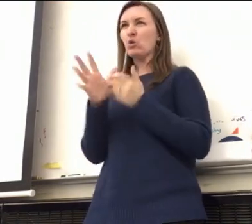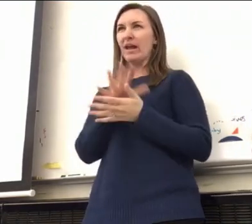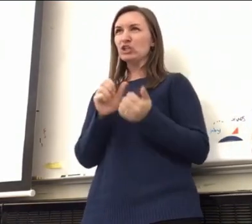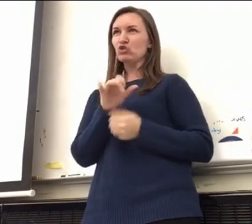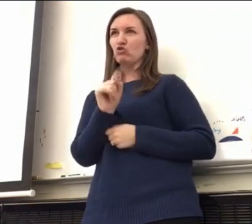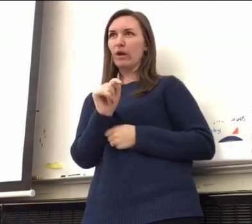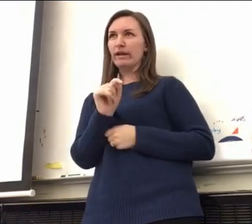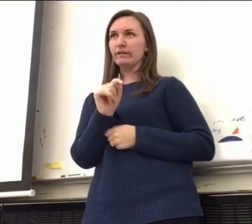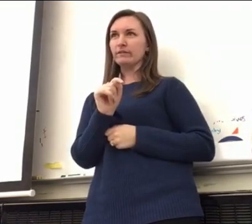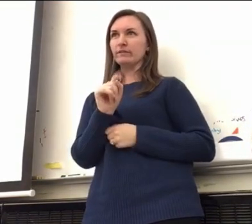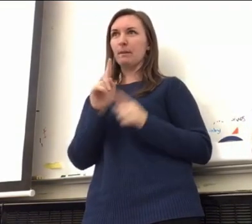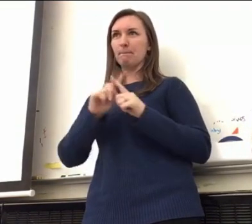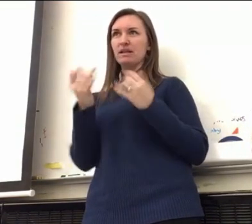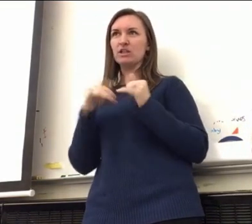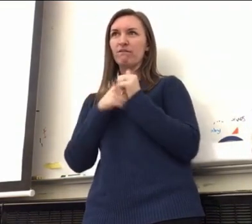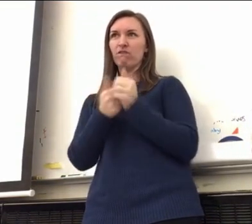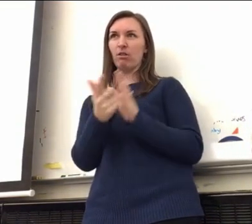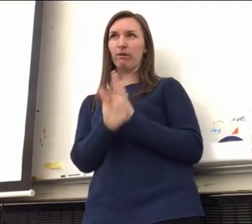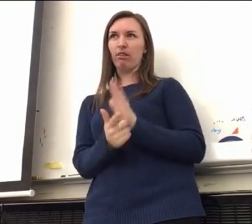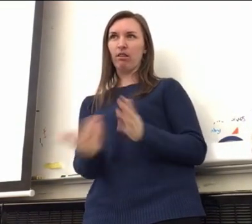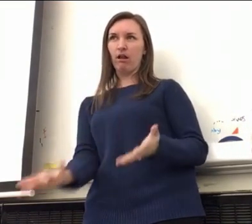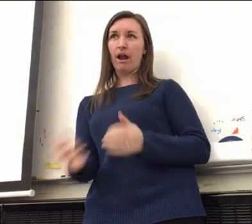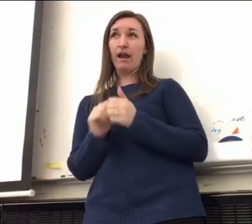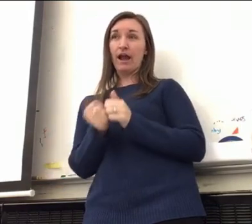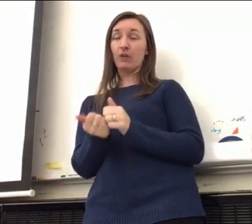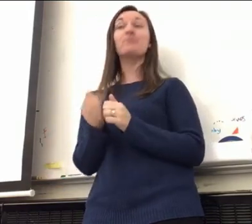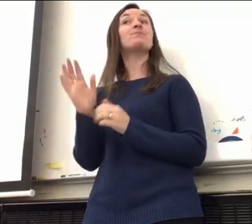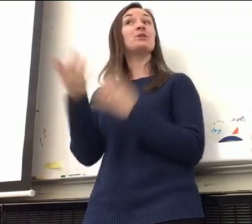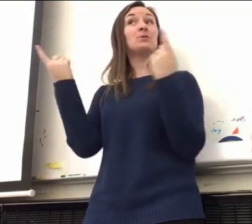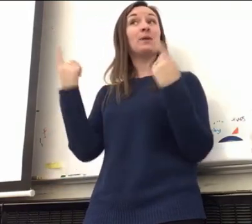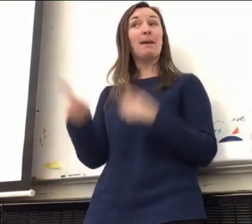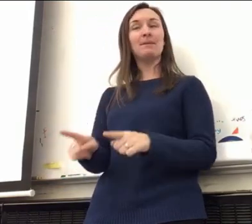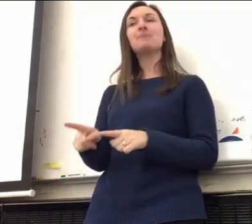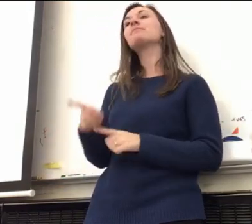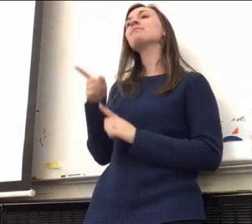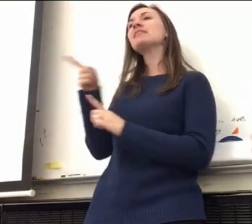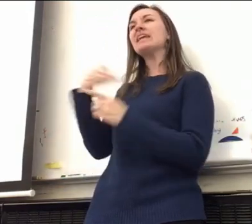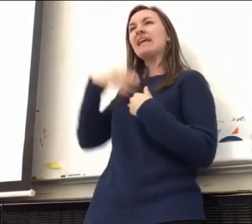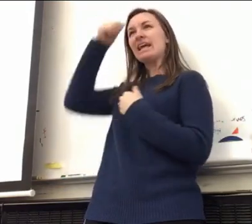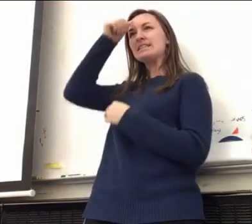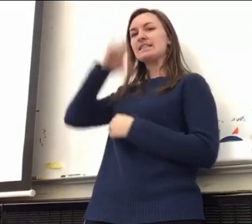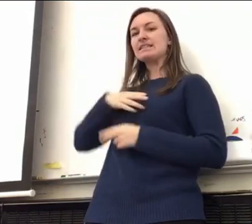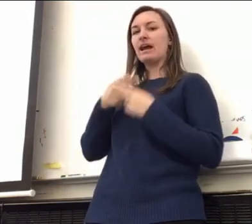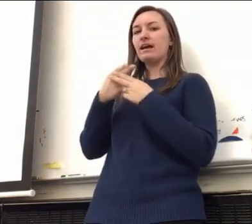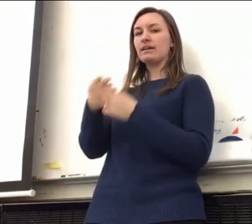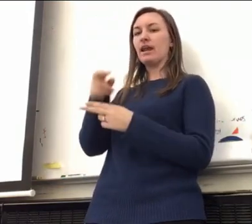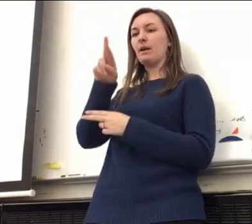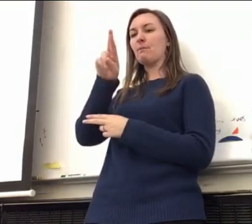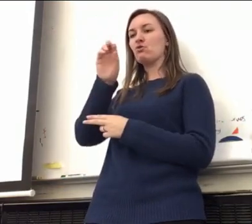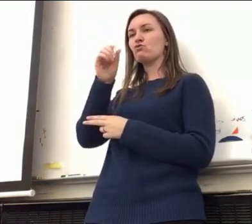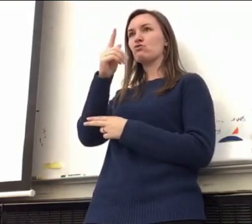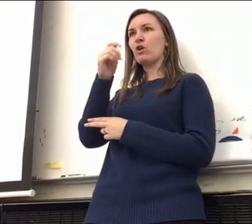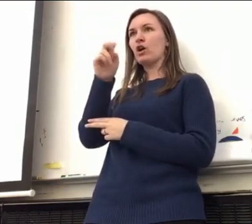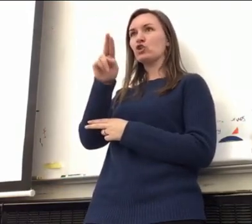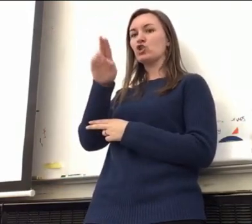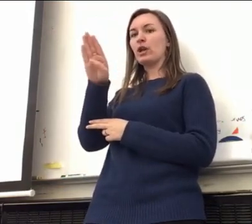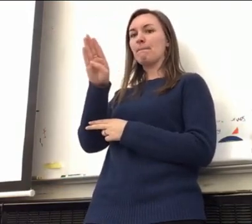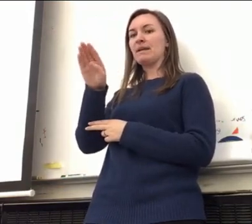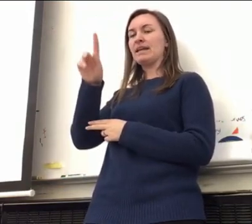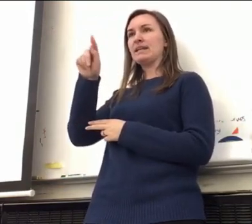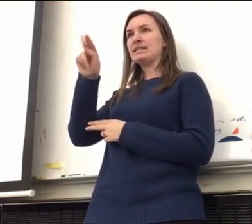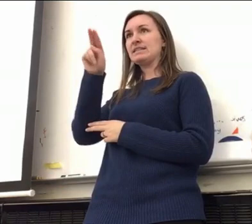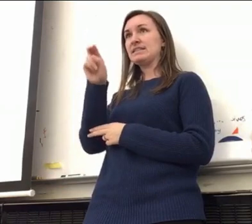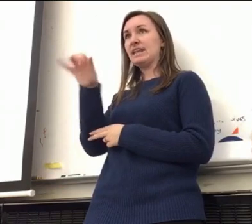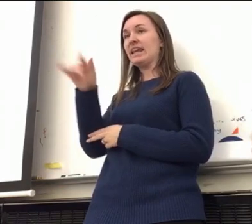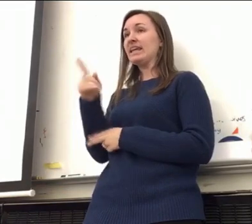that you can't actually get rid of? Now, here's basically what's going to happen. He has this guy named Roger B. Taney. Taney, he attempts to put